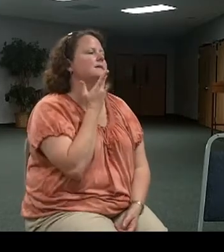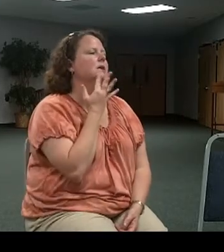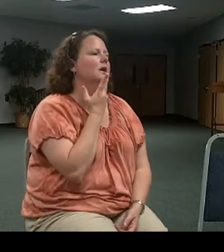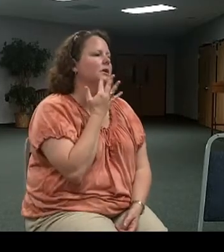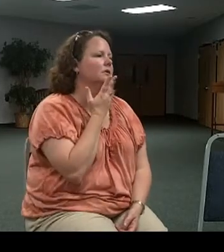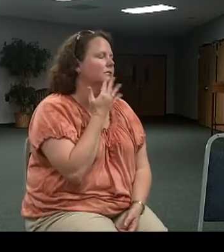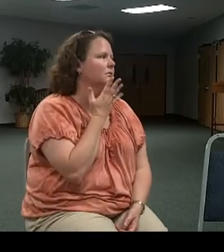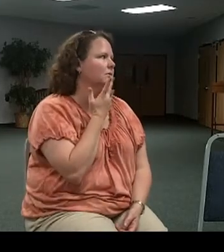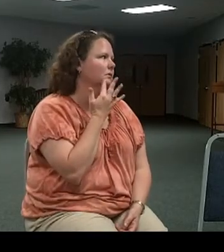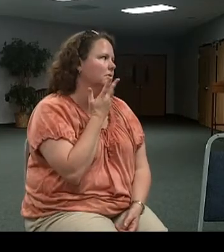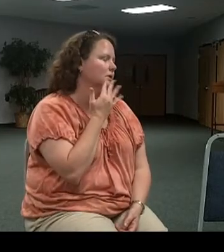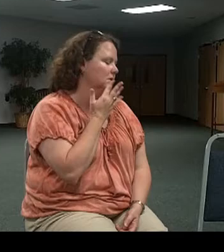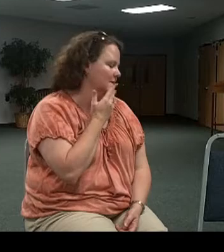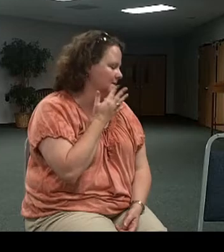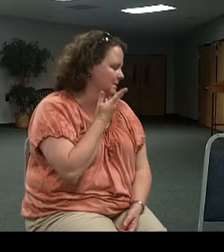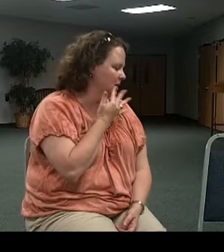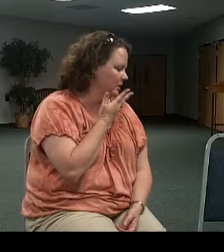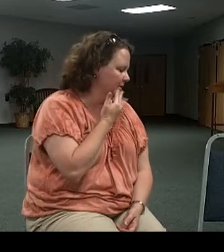to color. To color.